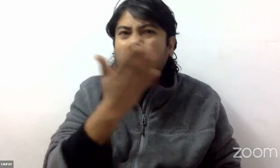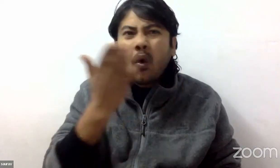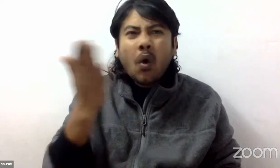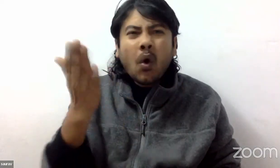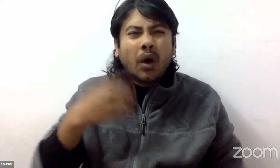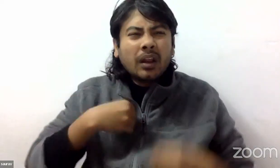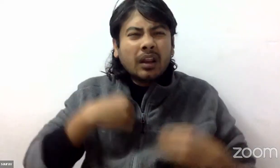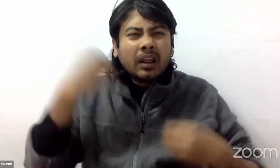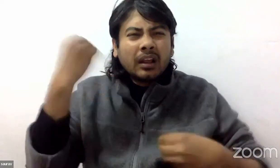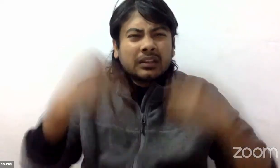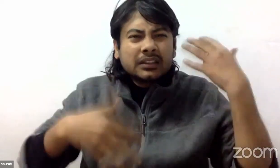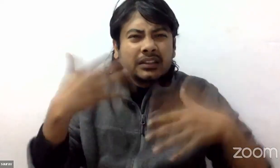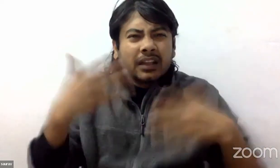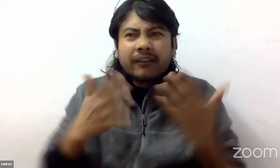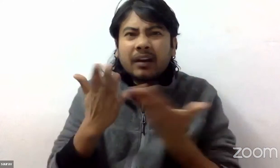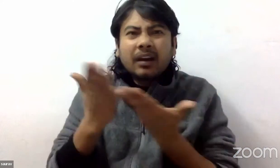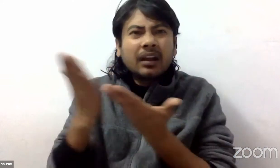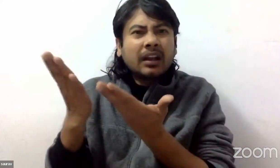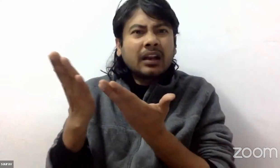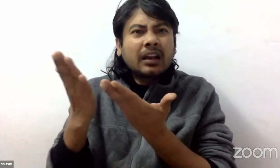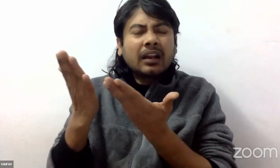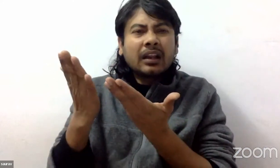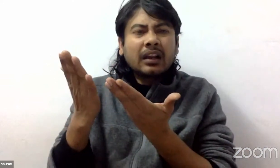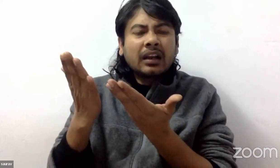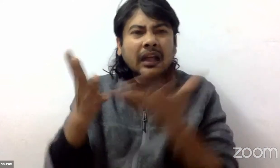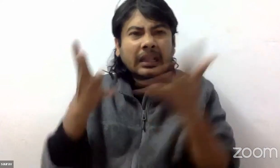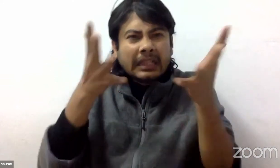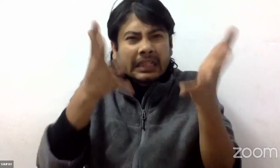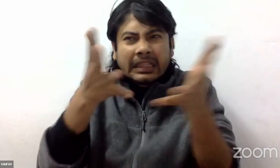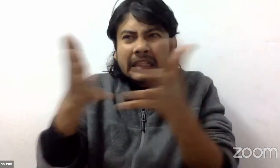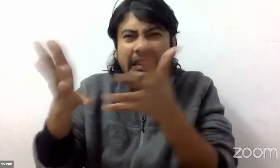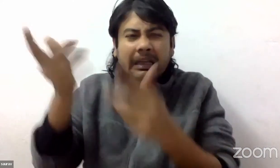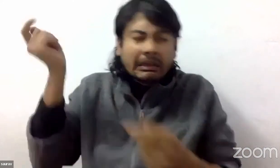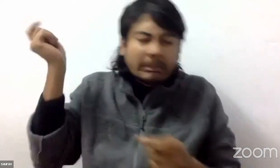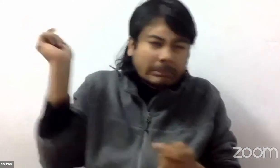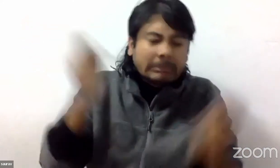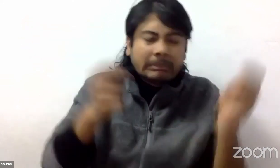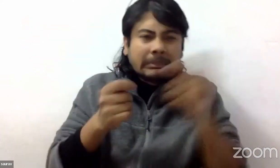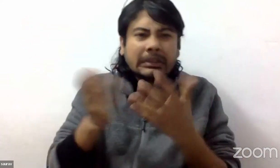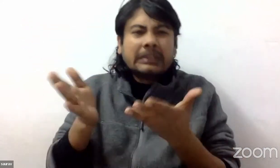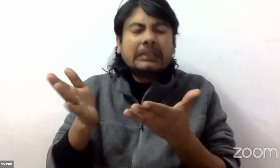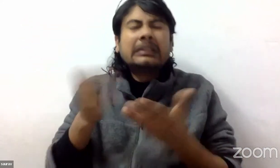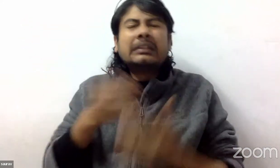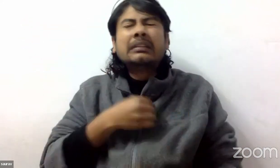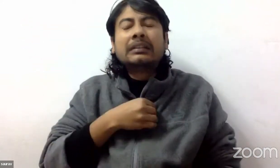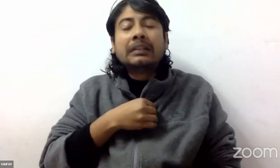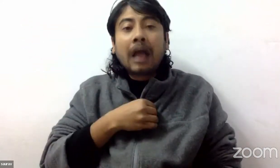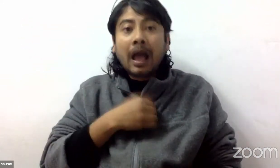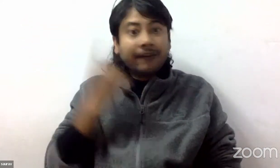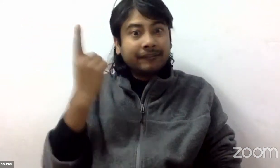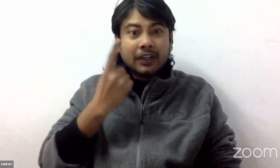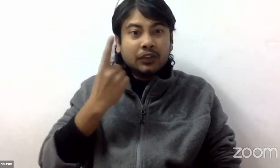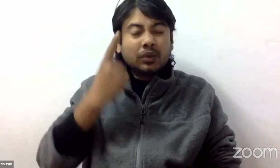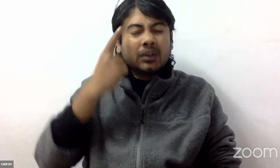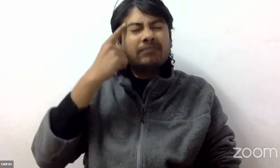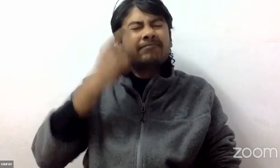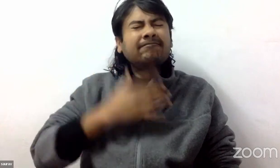form. Okay, and this feminine form came out, and